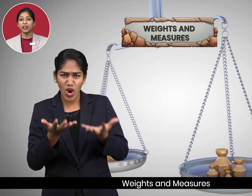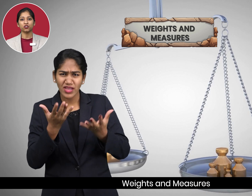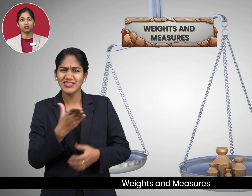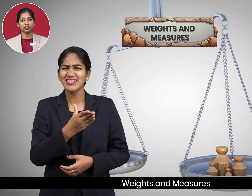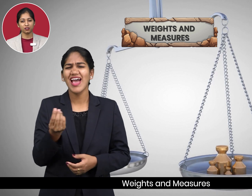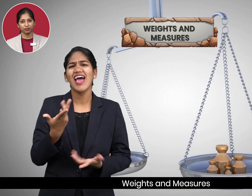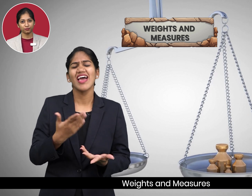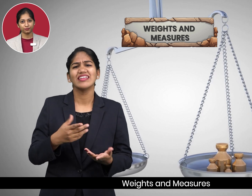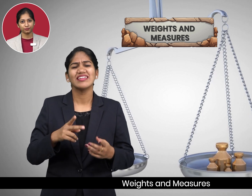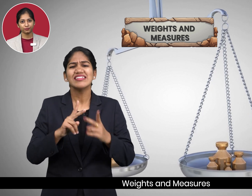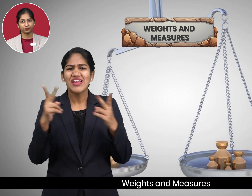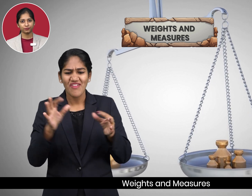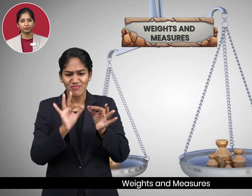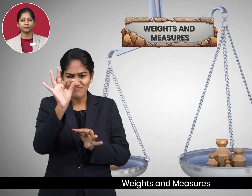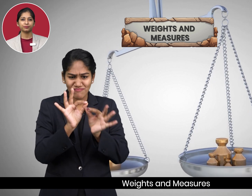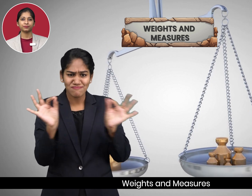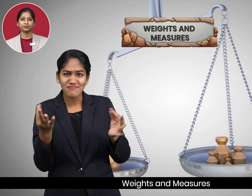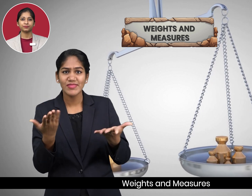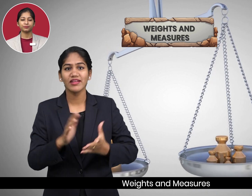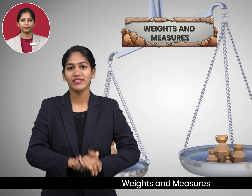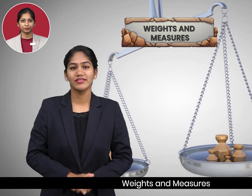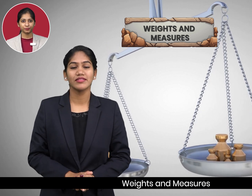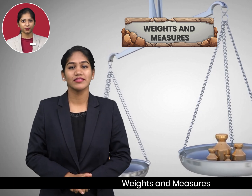Weights and measures.